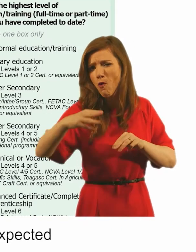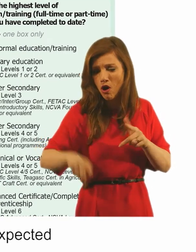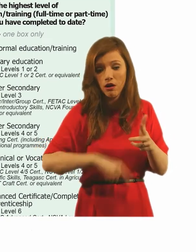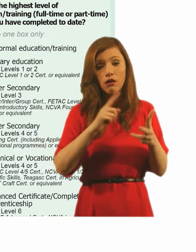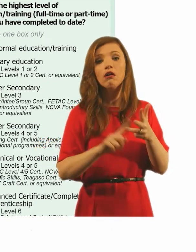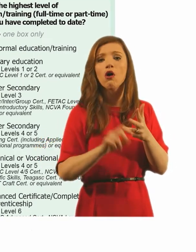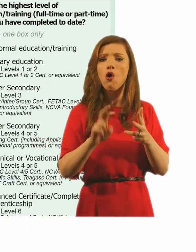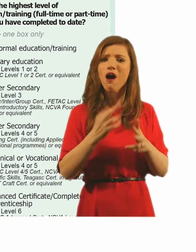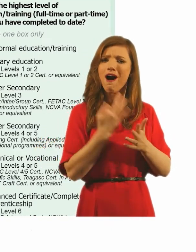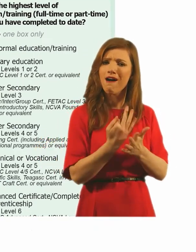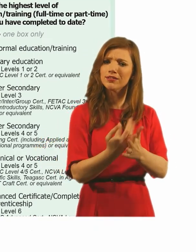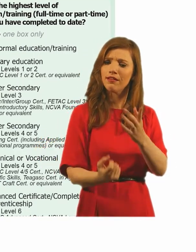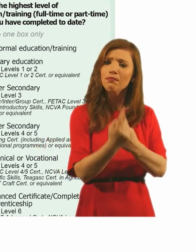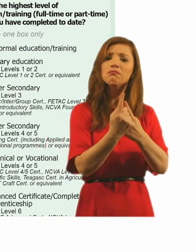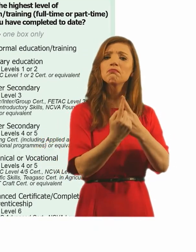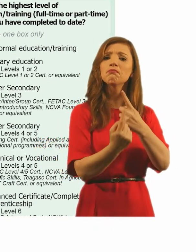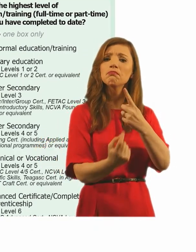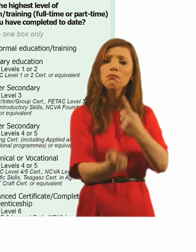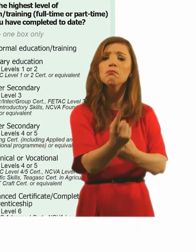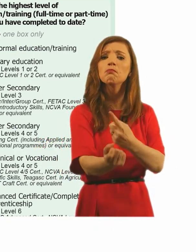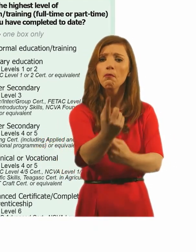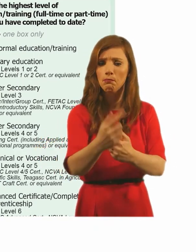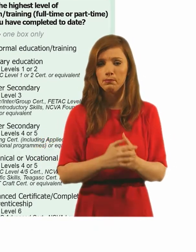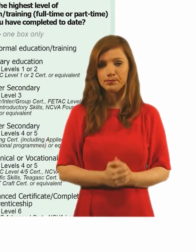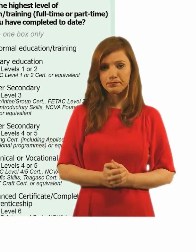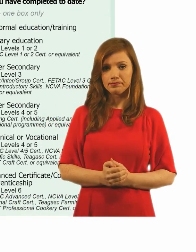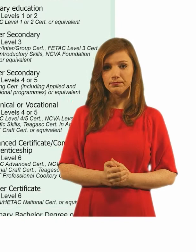or longer, or that regularly reoccurs.